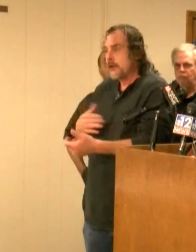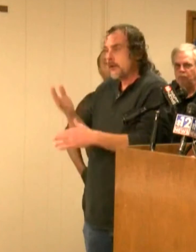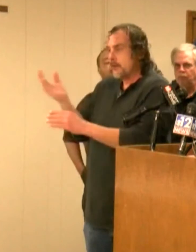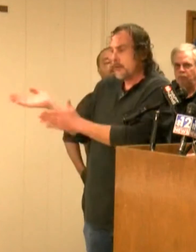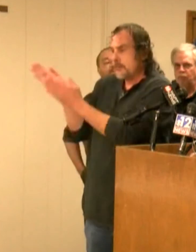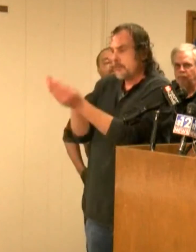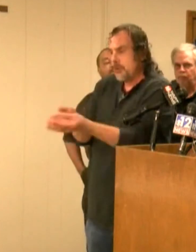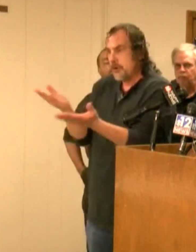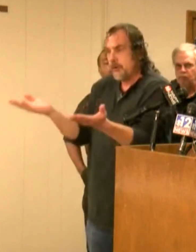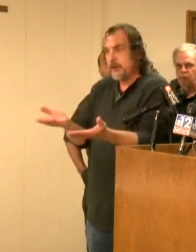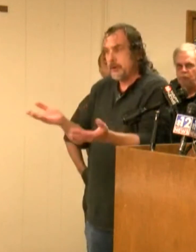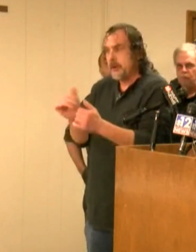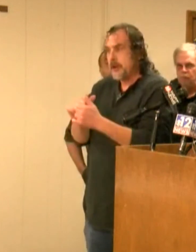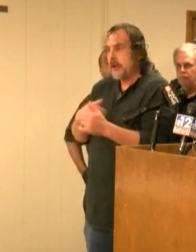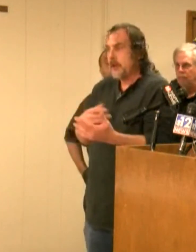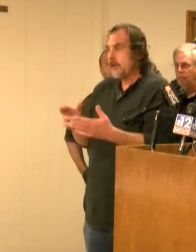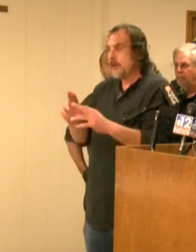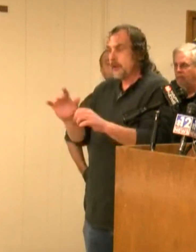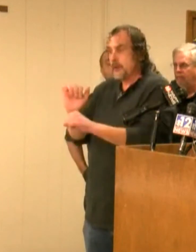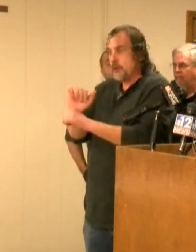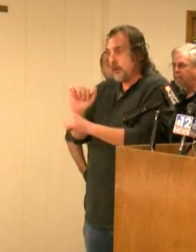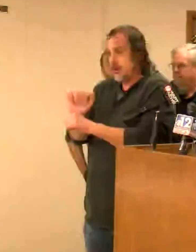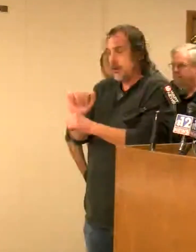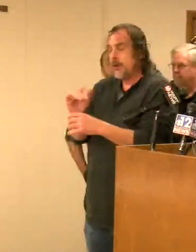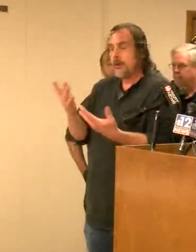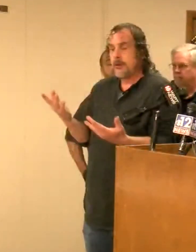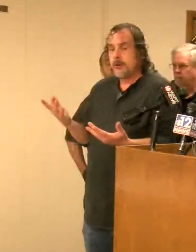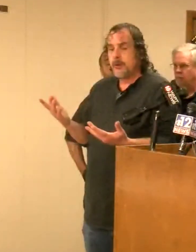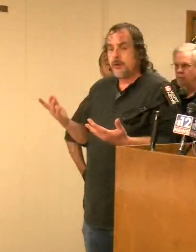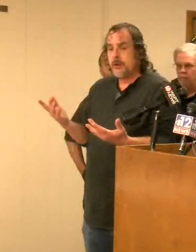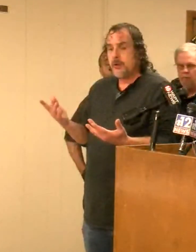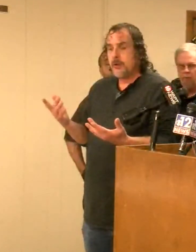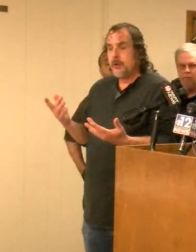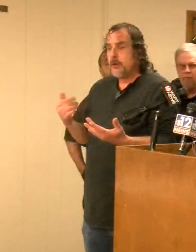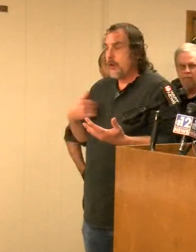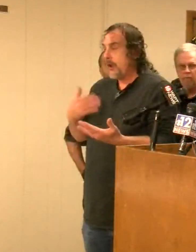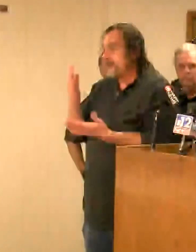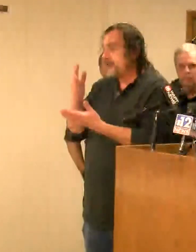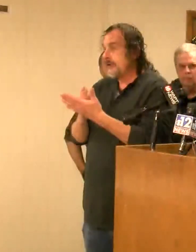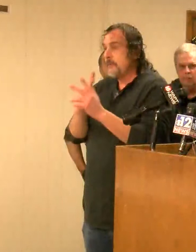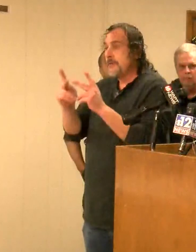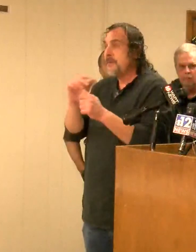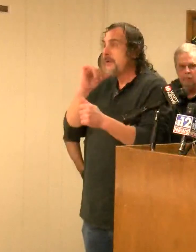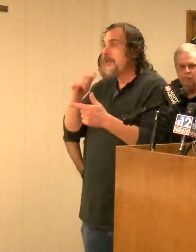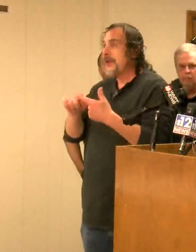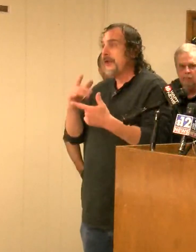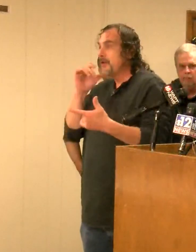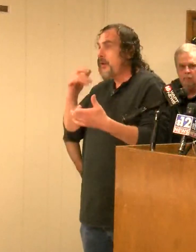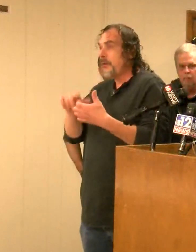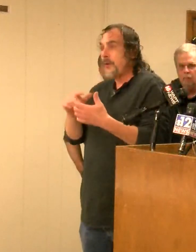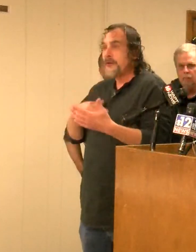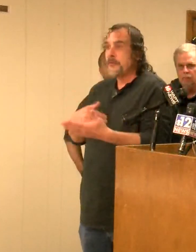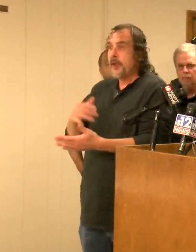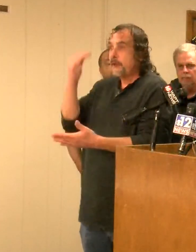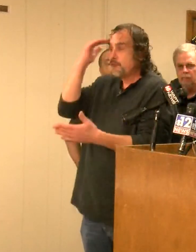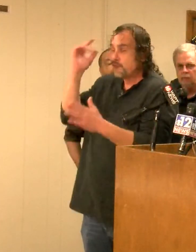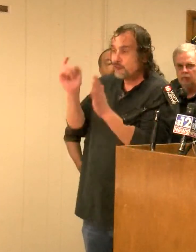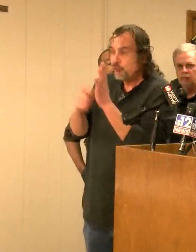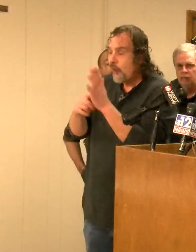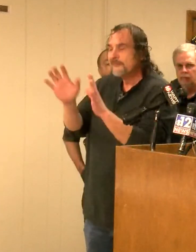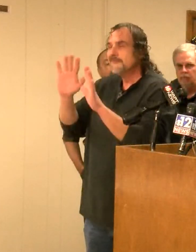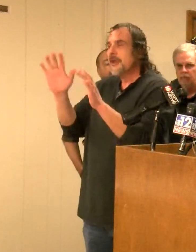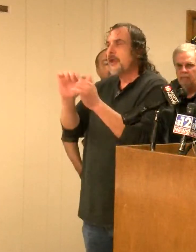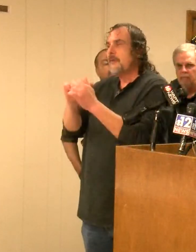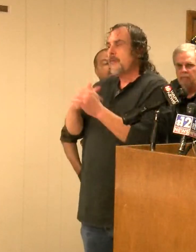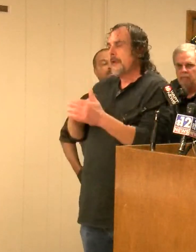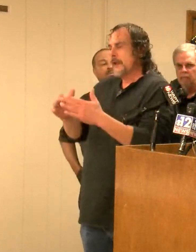the site and actually do work. There's some unsung heroes that I do want to thank. I talked to a few of them this morning, and that's the